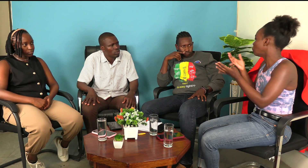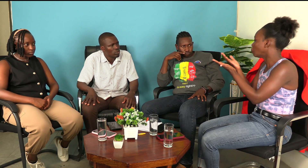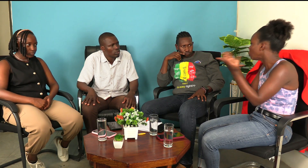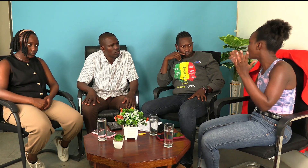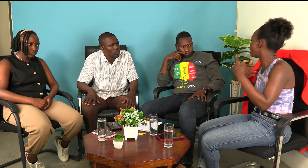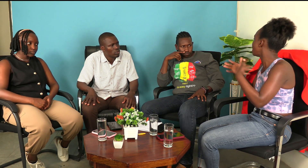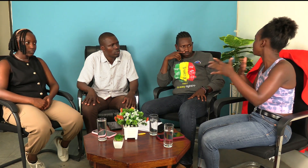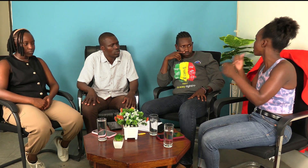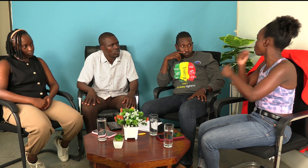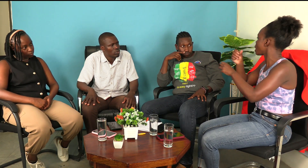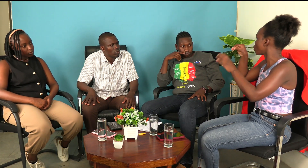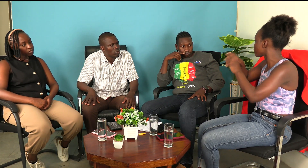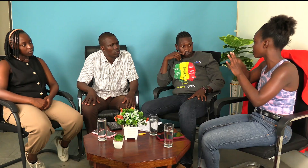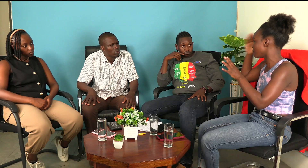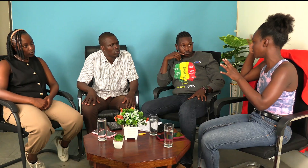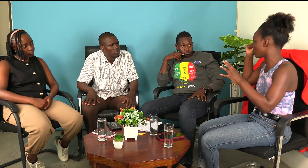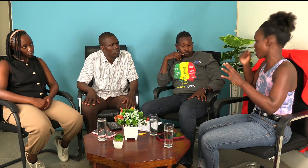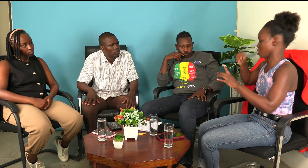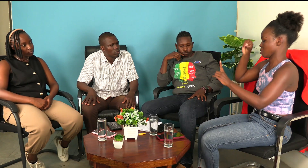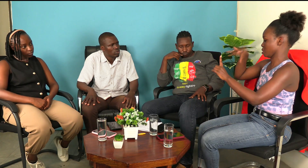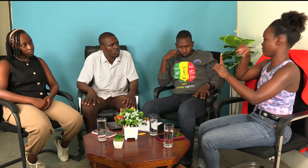these professions, professional learnings and language,